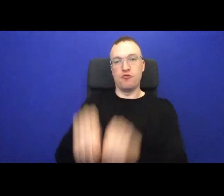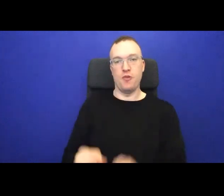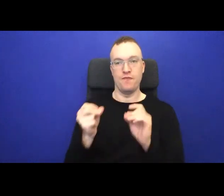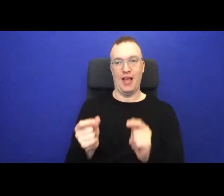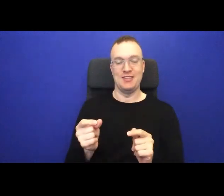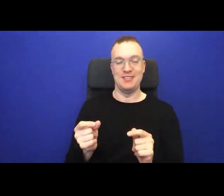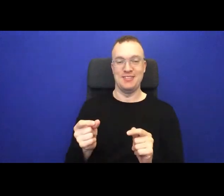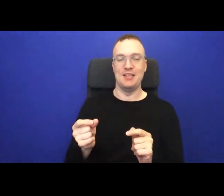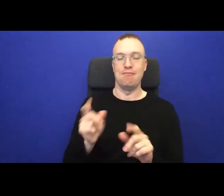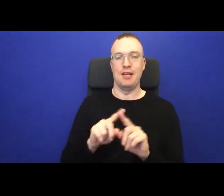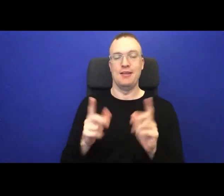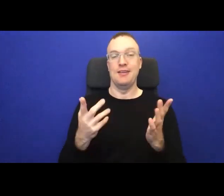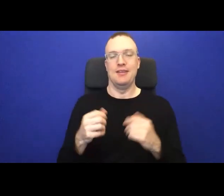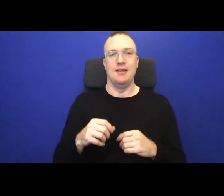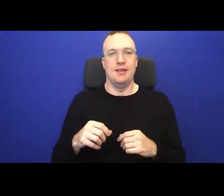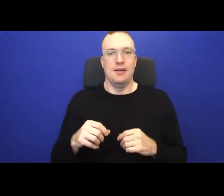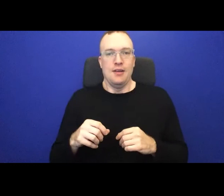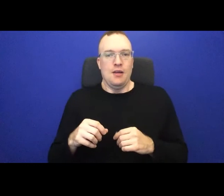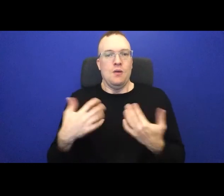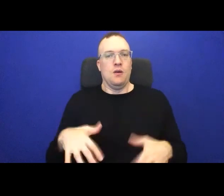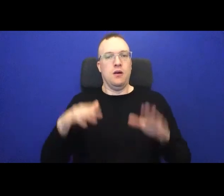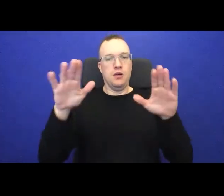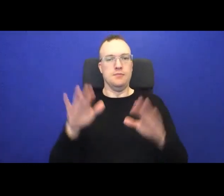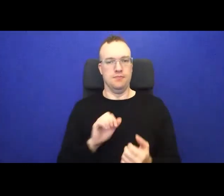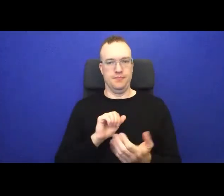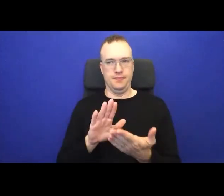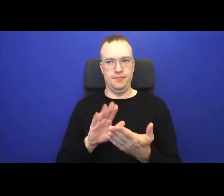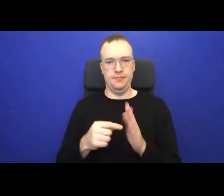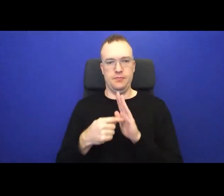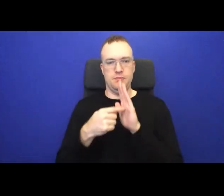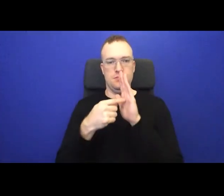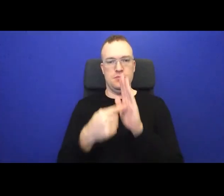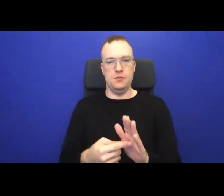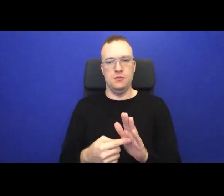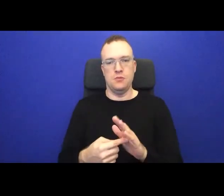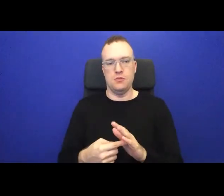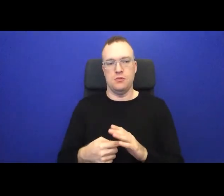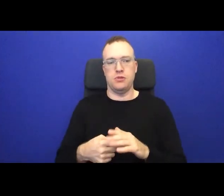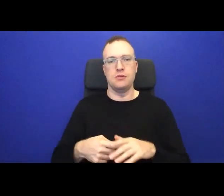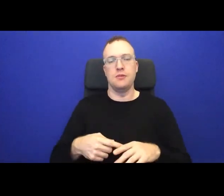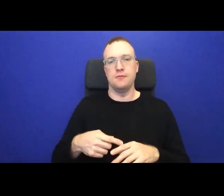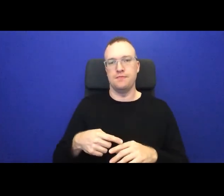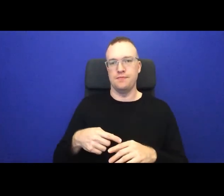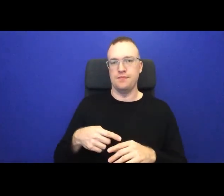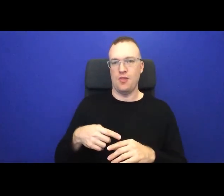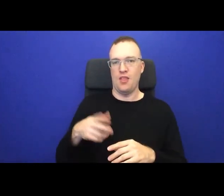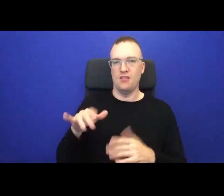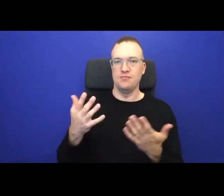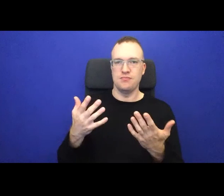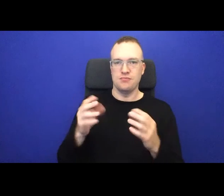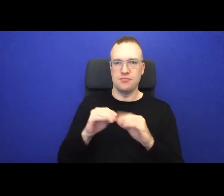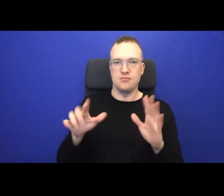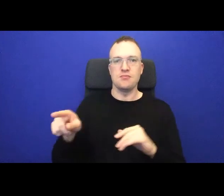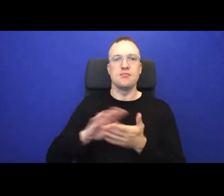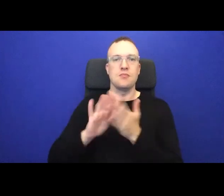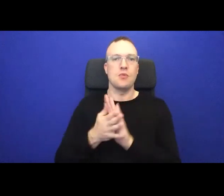thereafter. But what a great way of sort of setting his stall out by Hawking. And he then, of course, went on to become